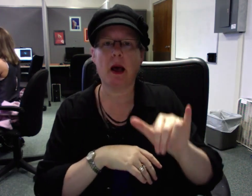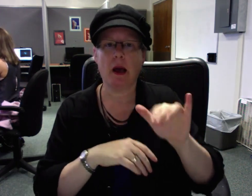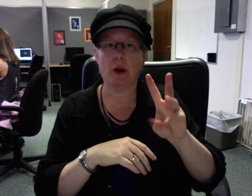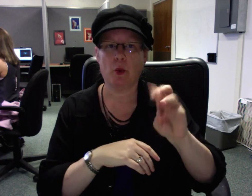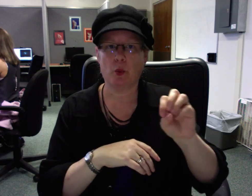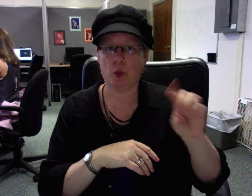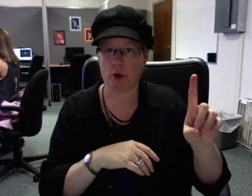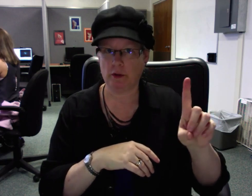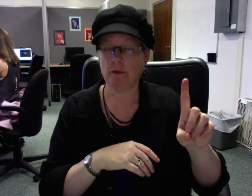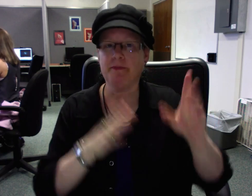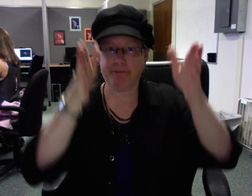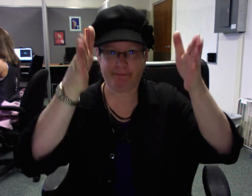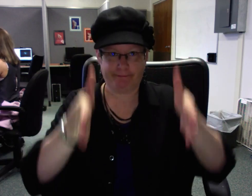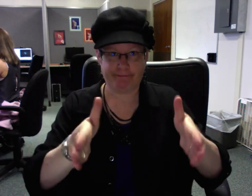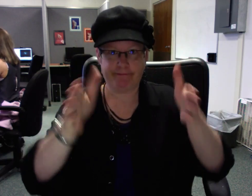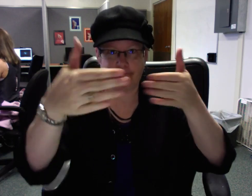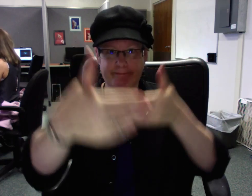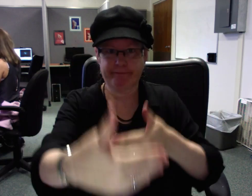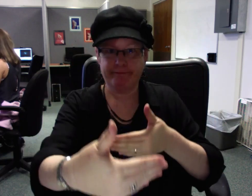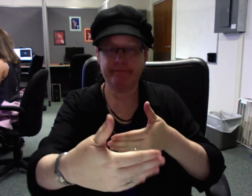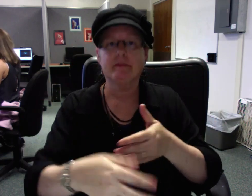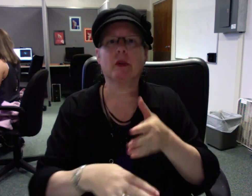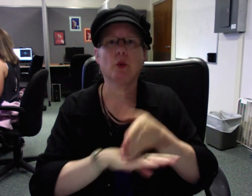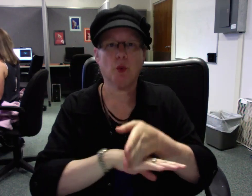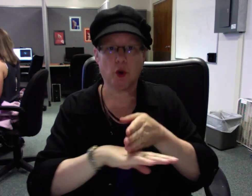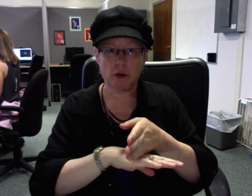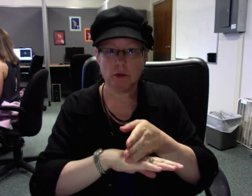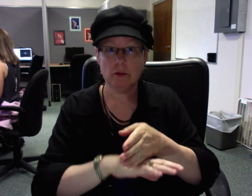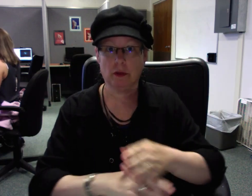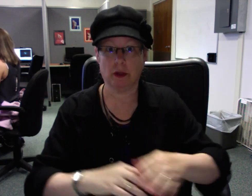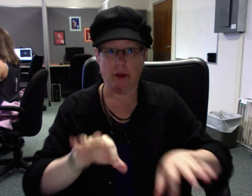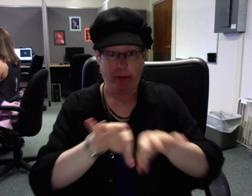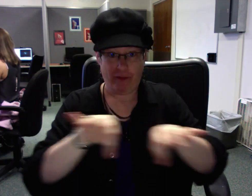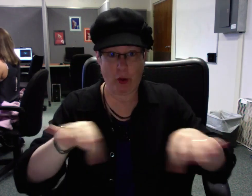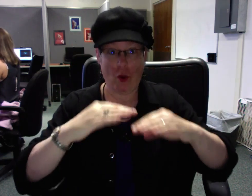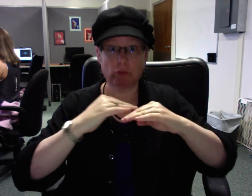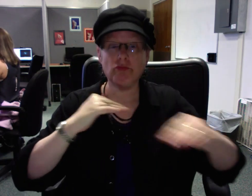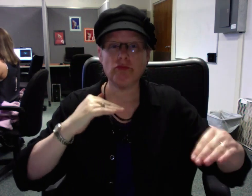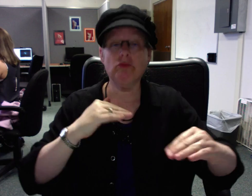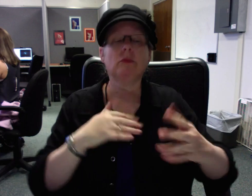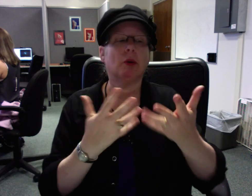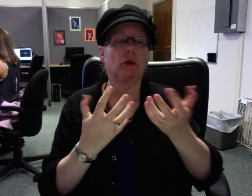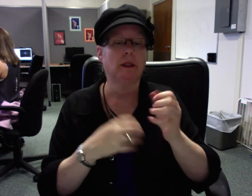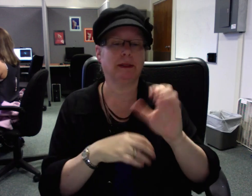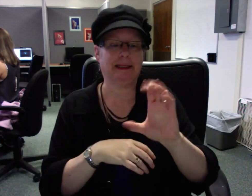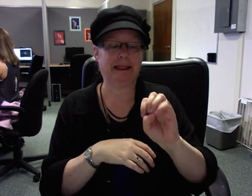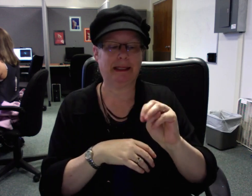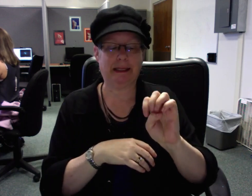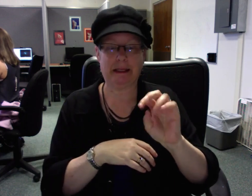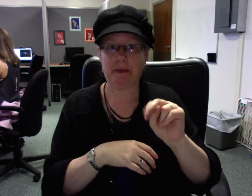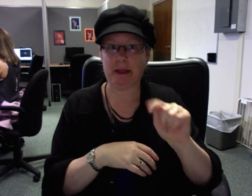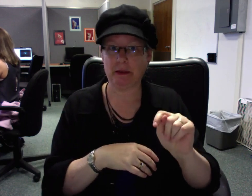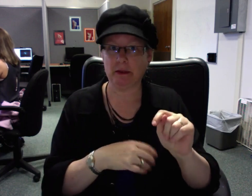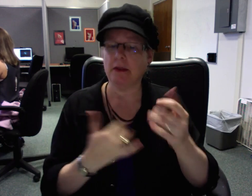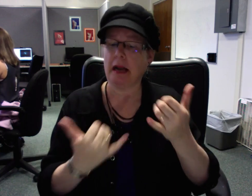We are going to use geometry to show how Mr. Jones can determine the cost of the plywood and the cement